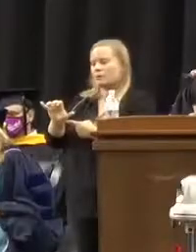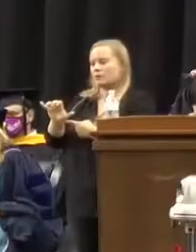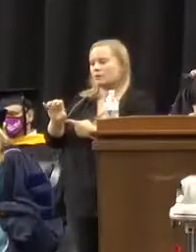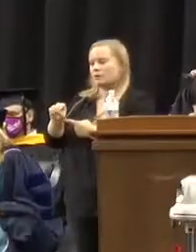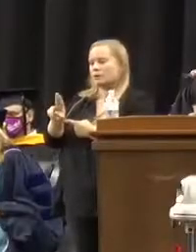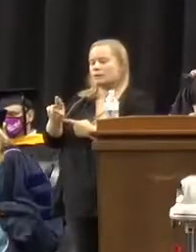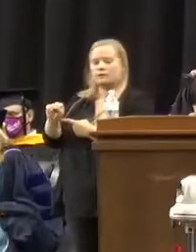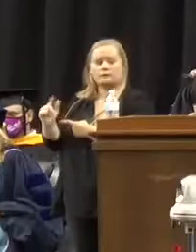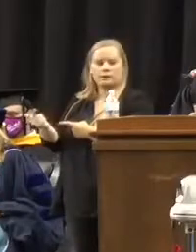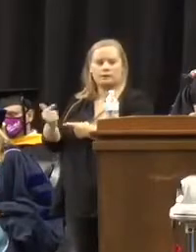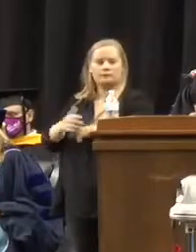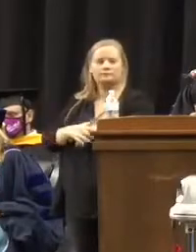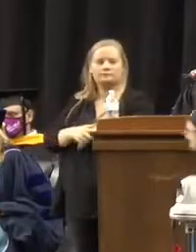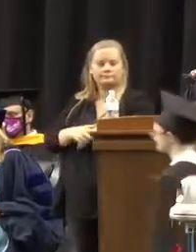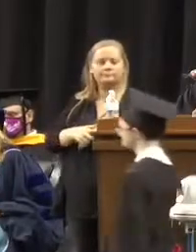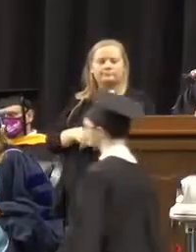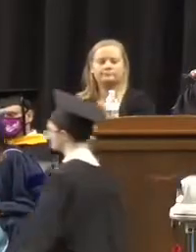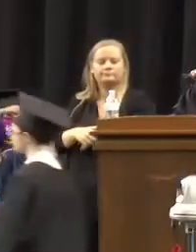Matthew Andrew Young.